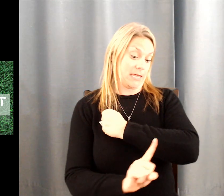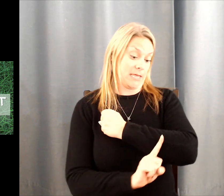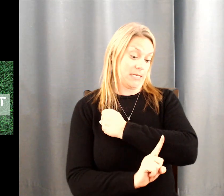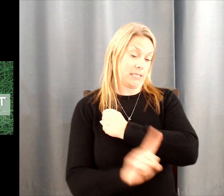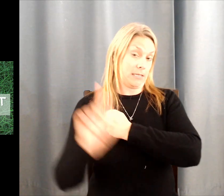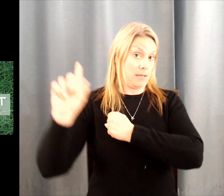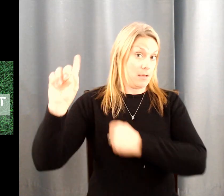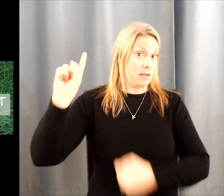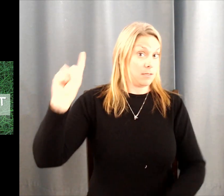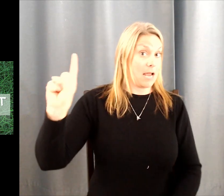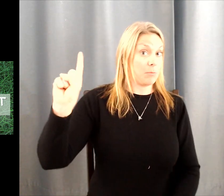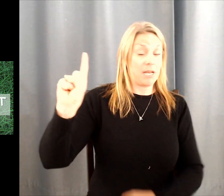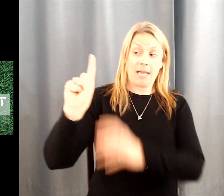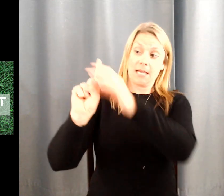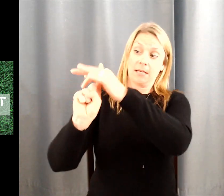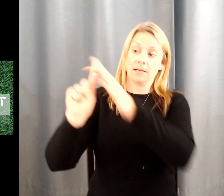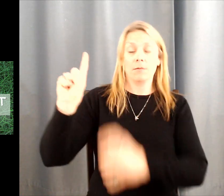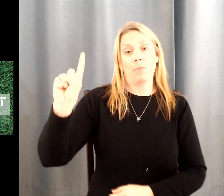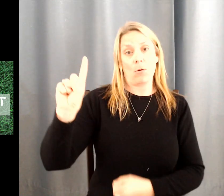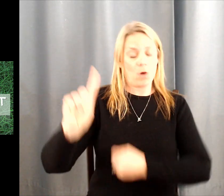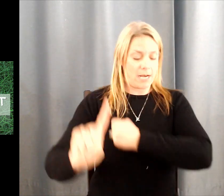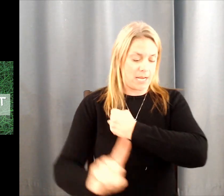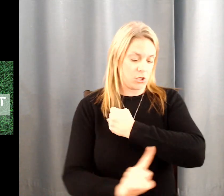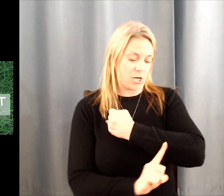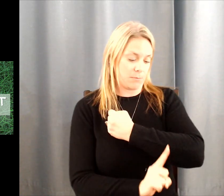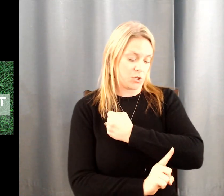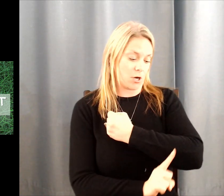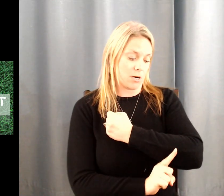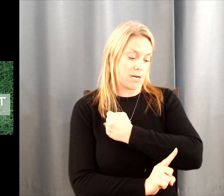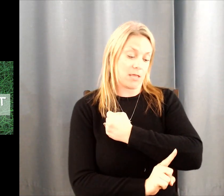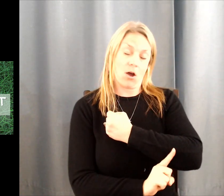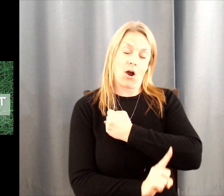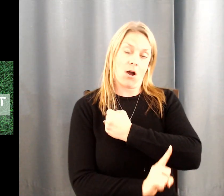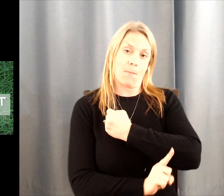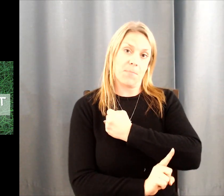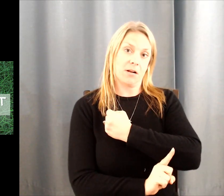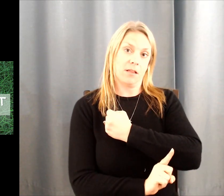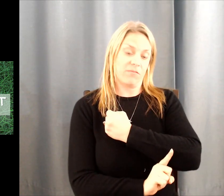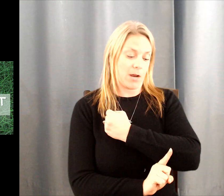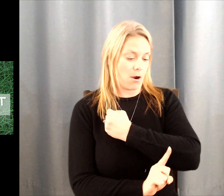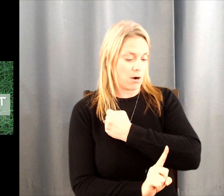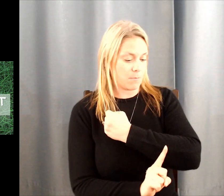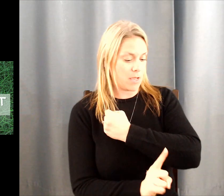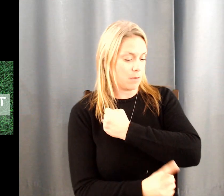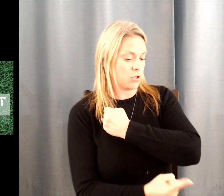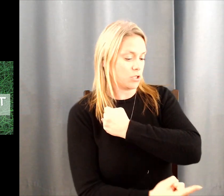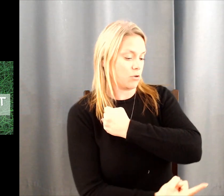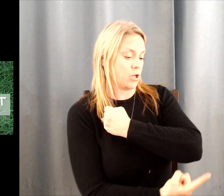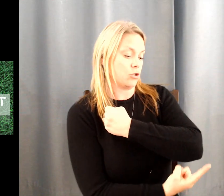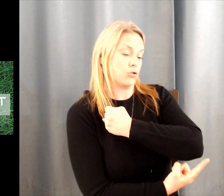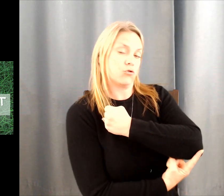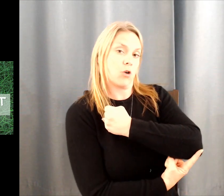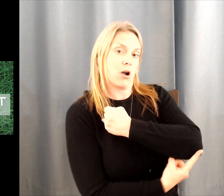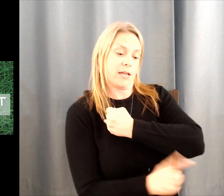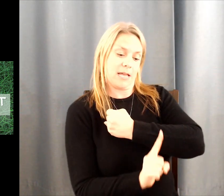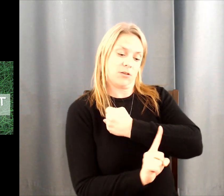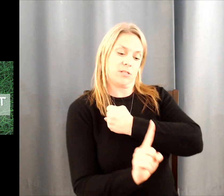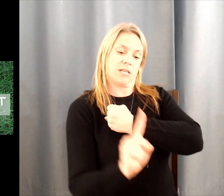this dominant hand, my one hand shape, starting in the middle of my arm, and I'm just going to draw it, and you see my